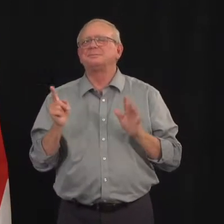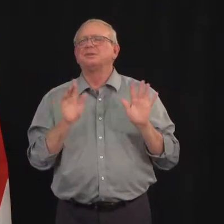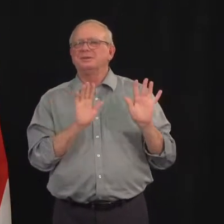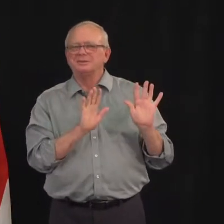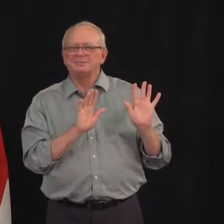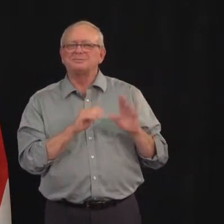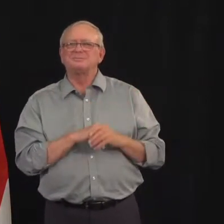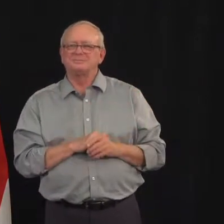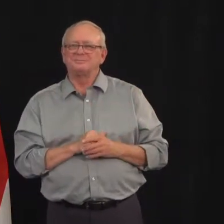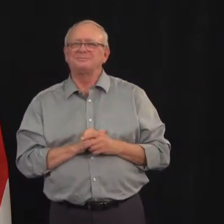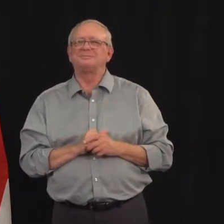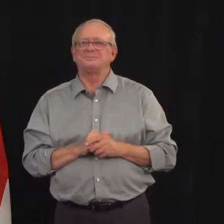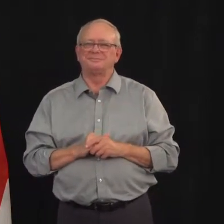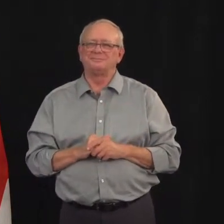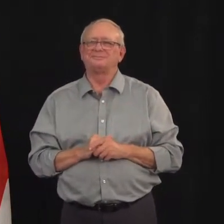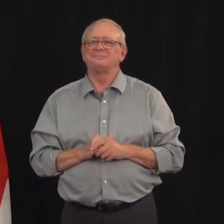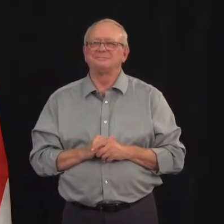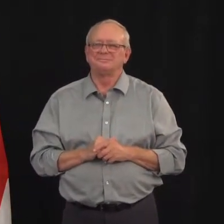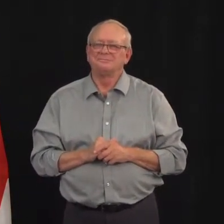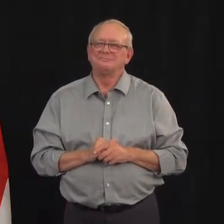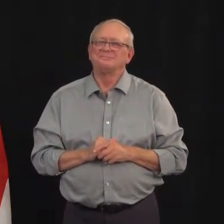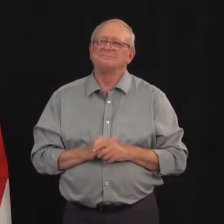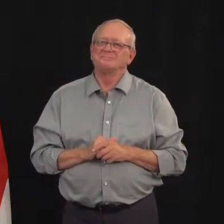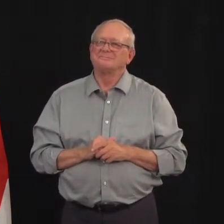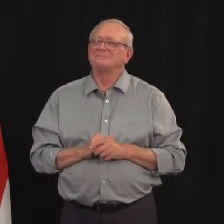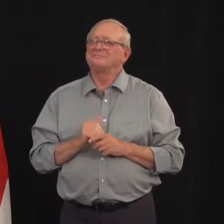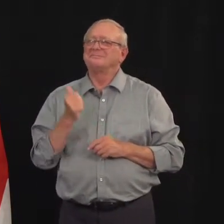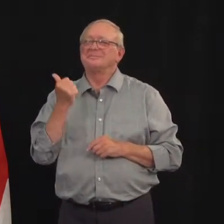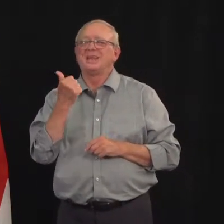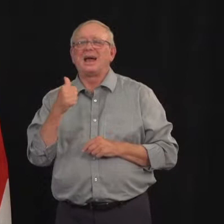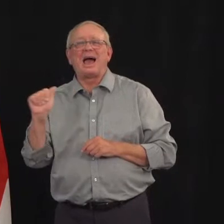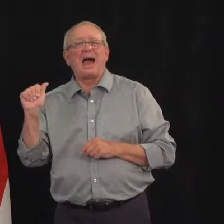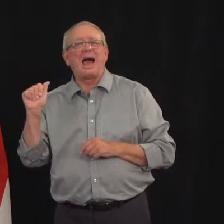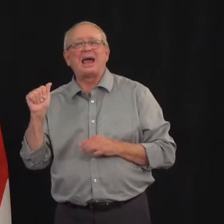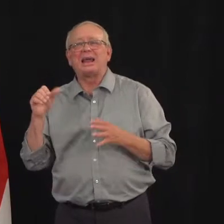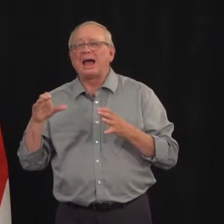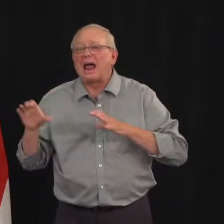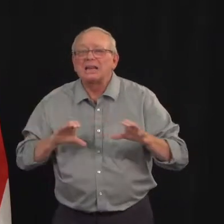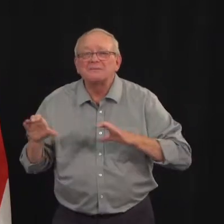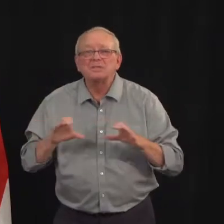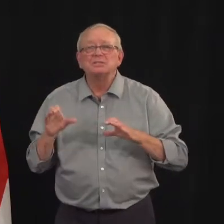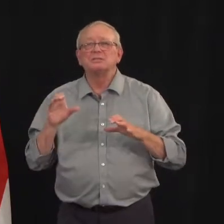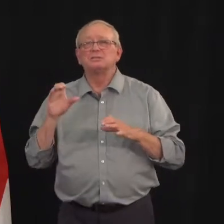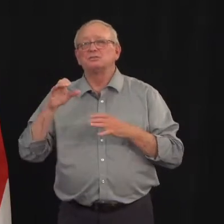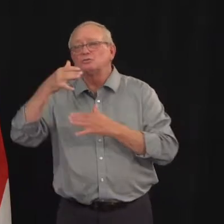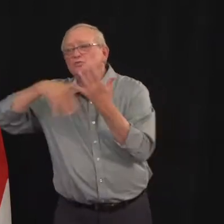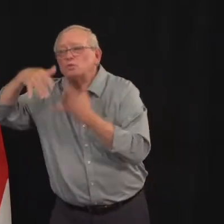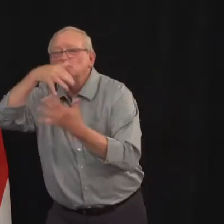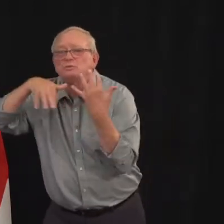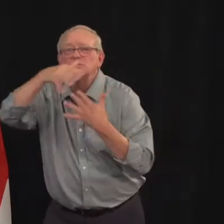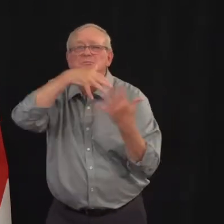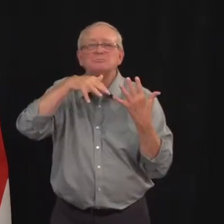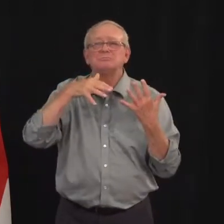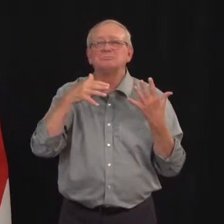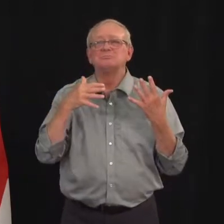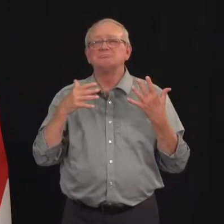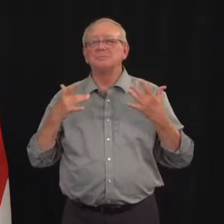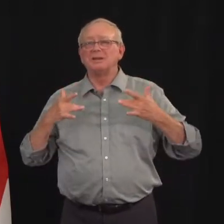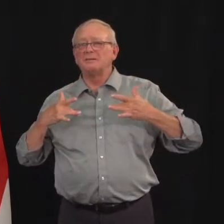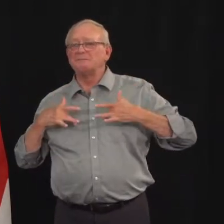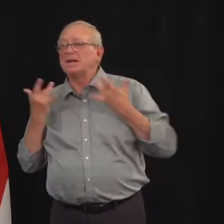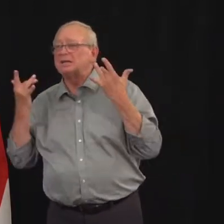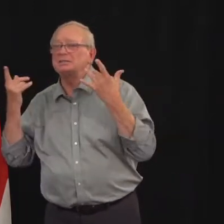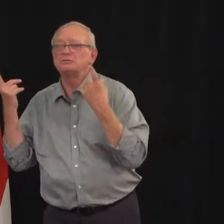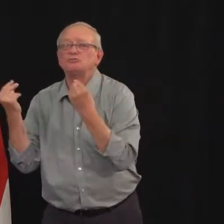known were higher risk. Social activities, social gatherings, especially gatherings indoors where